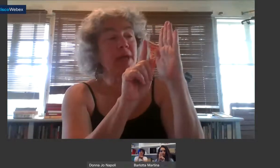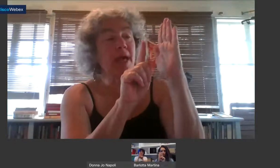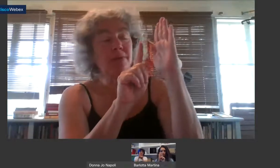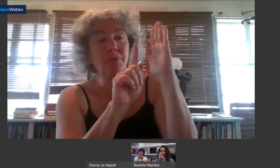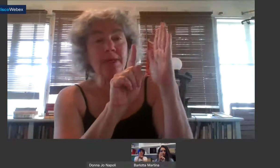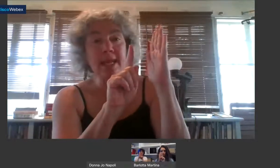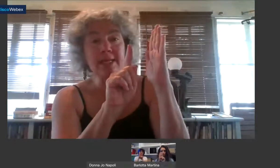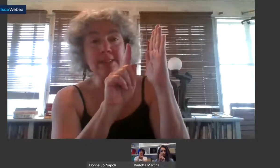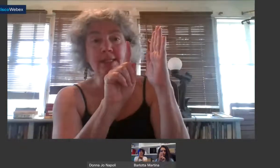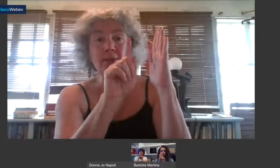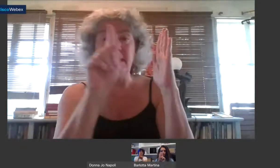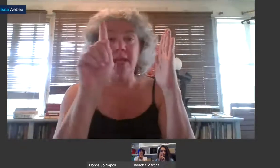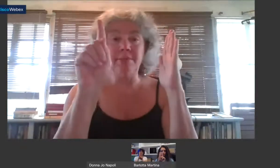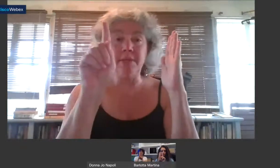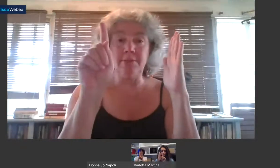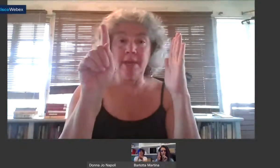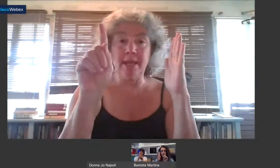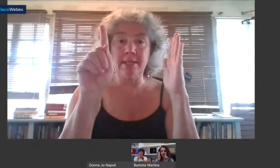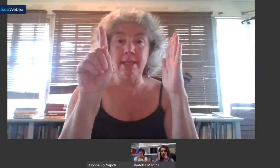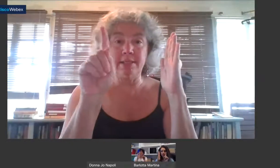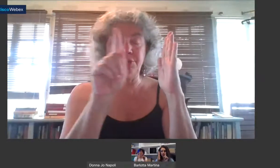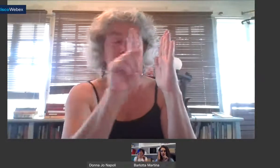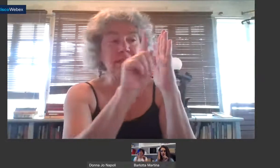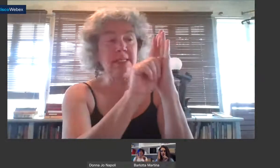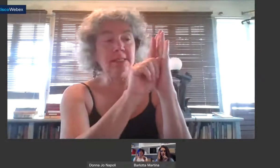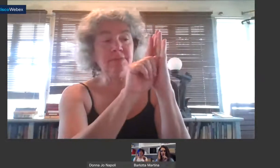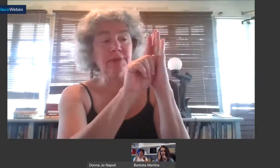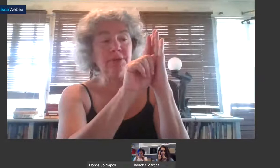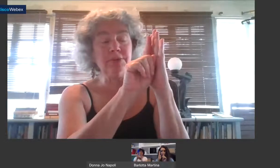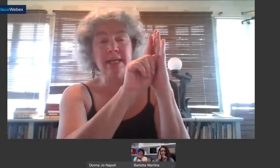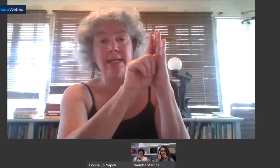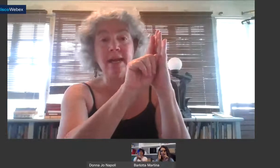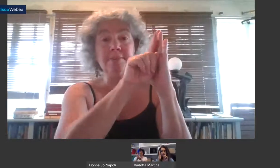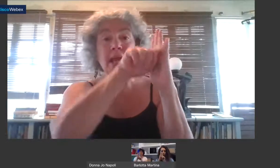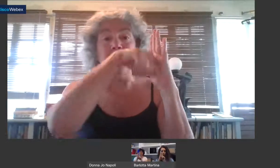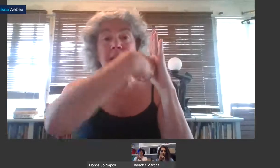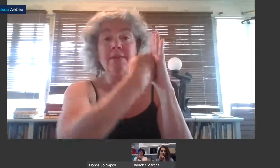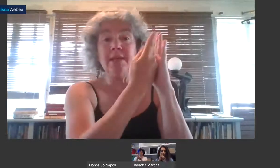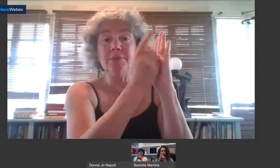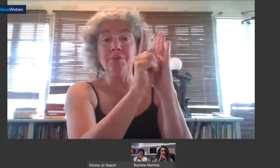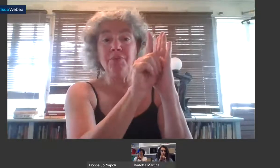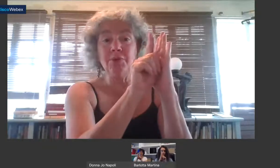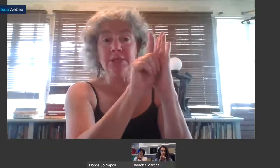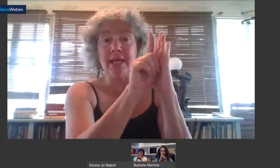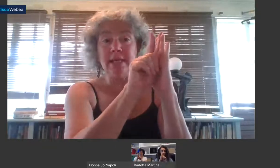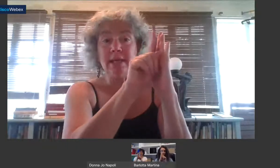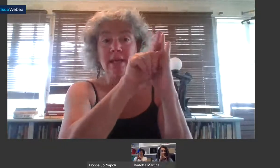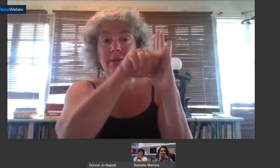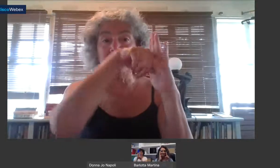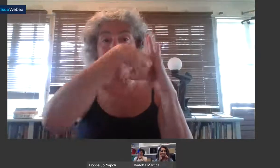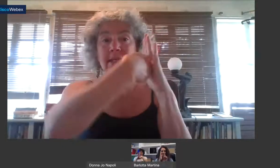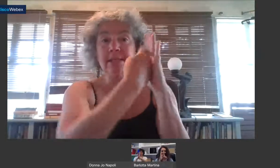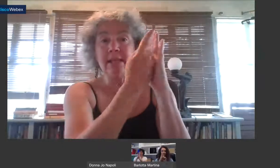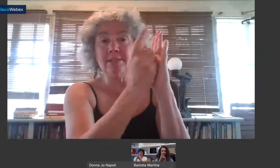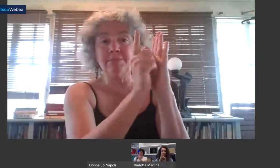got one hand here and the other hand has just the index finger standing up. And then rotate that index